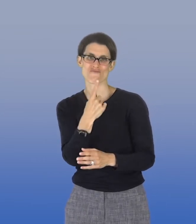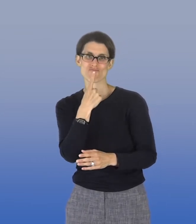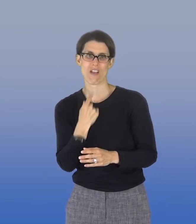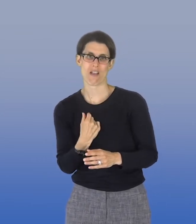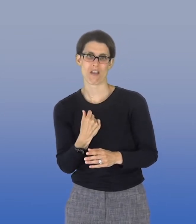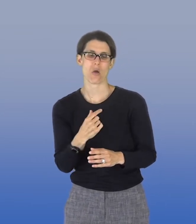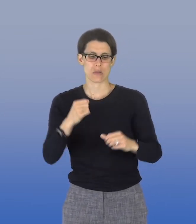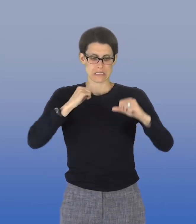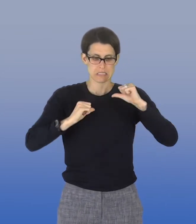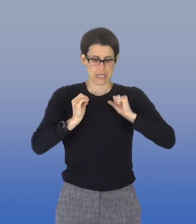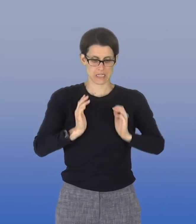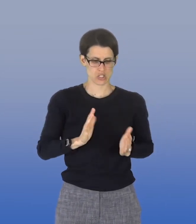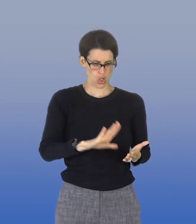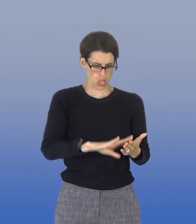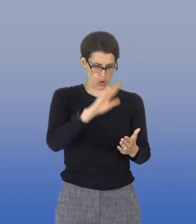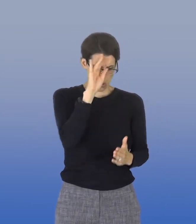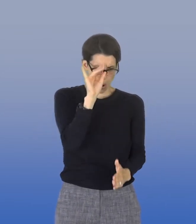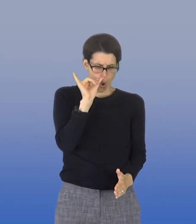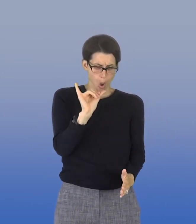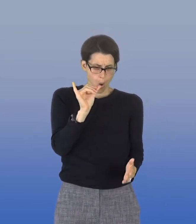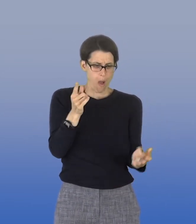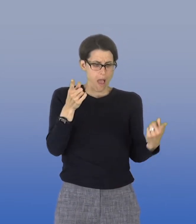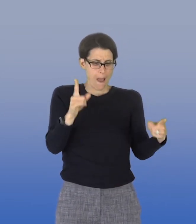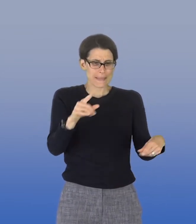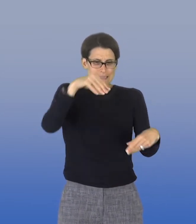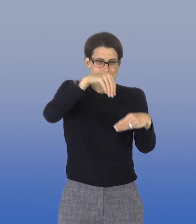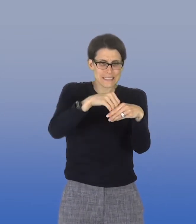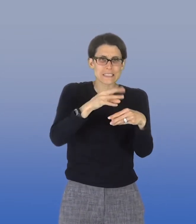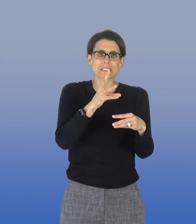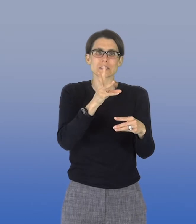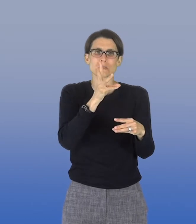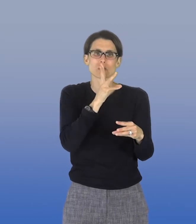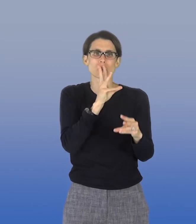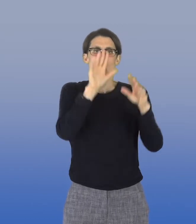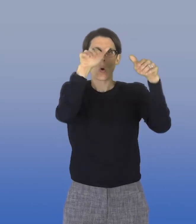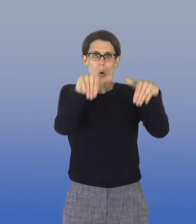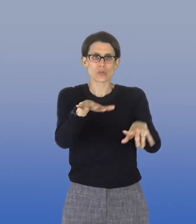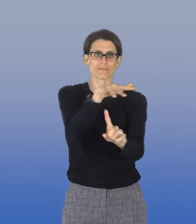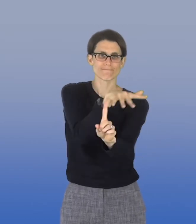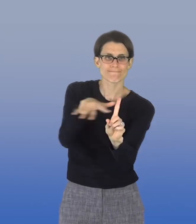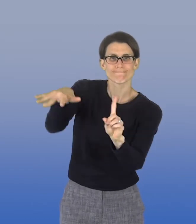This information helps scientists understand what is going on in the whole ecosystem.